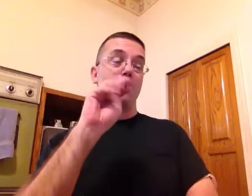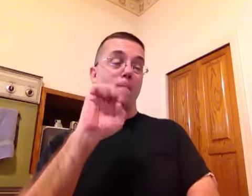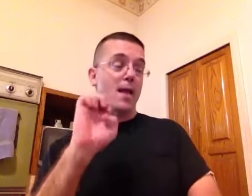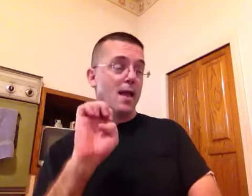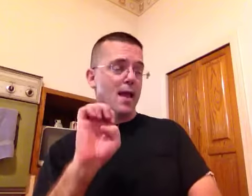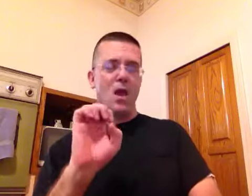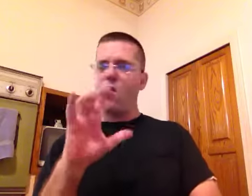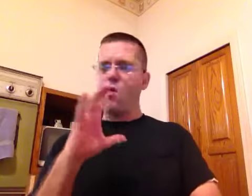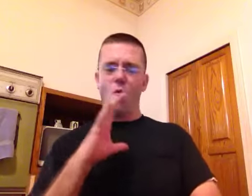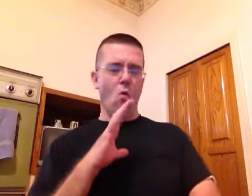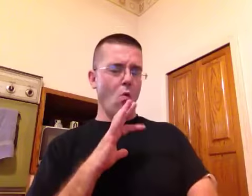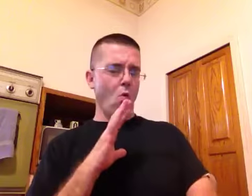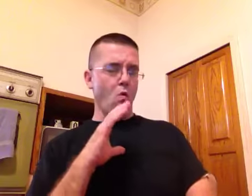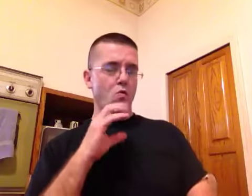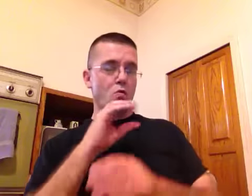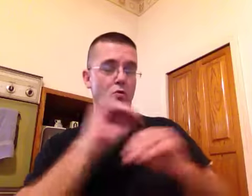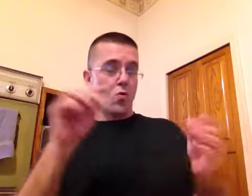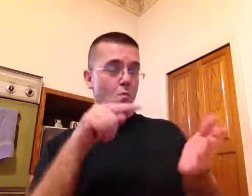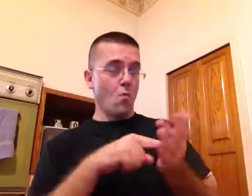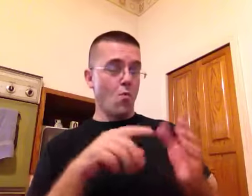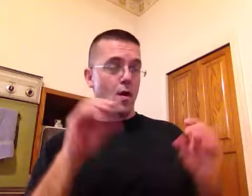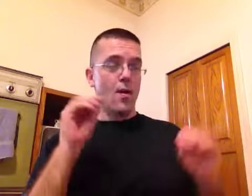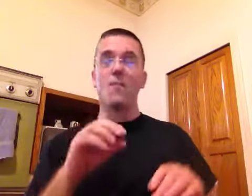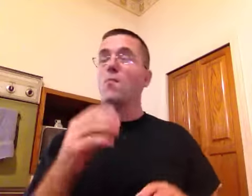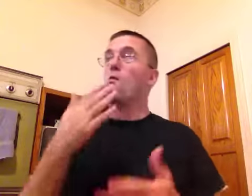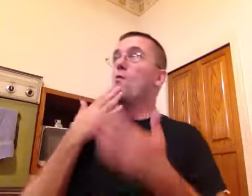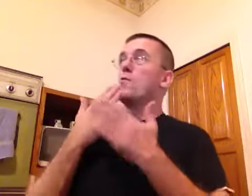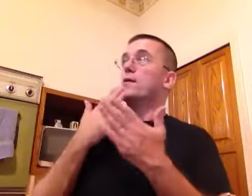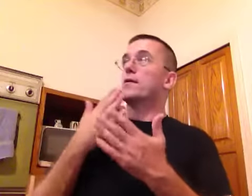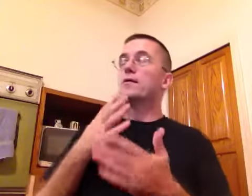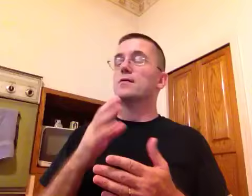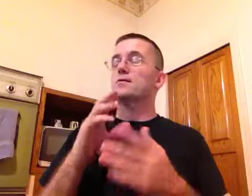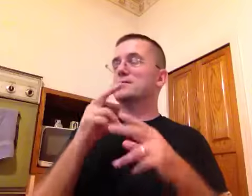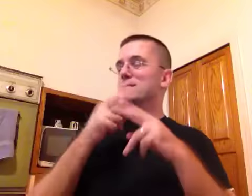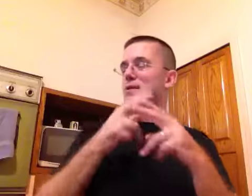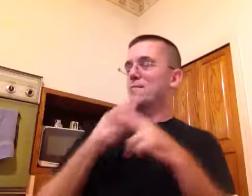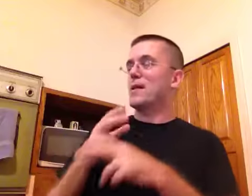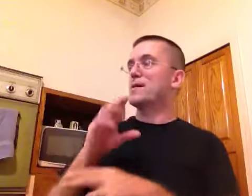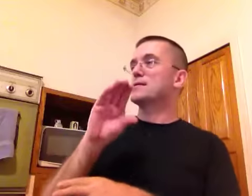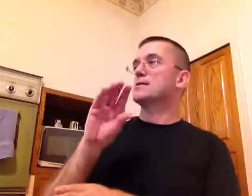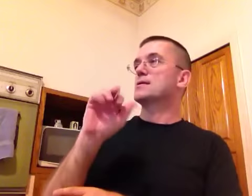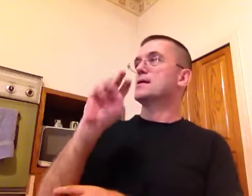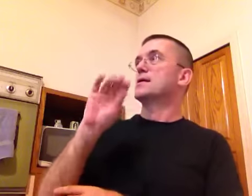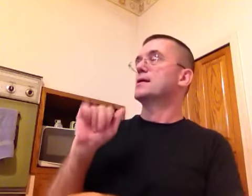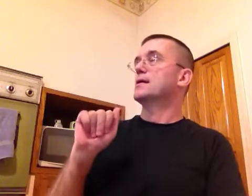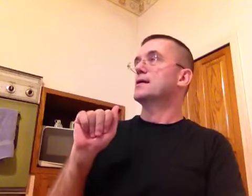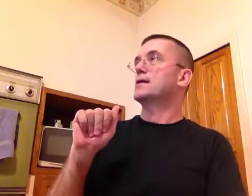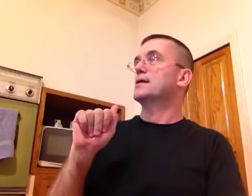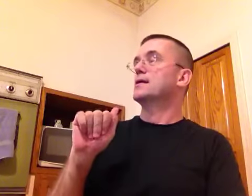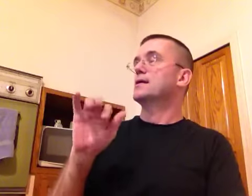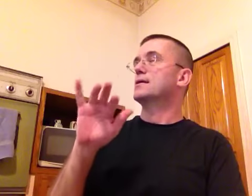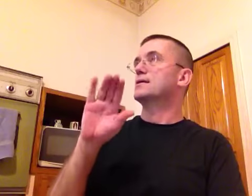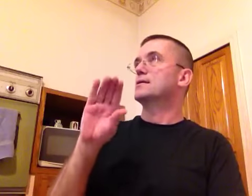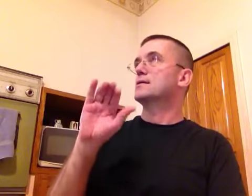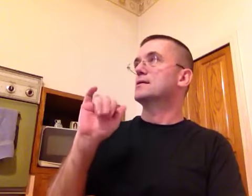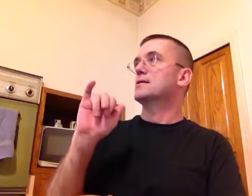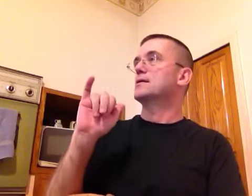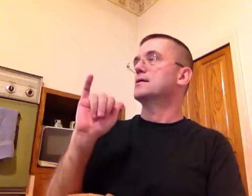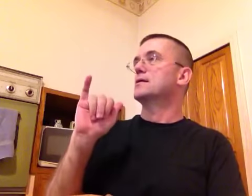Congratulations. Thank you. And what are the young ladies' names, the nieces? Sydney and Abigail. Sydney and Abigail. All right, that's perfect. Well, let's hear what it sounds like